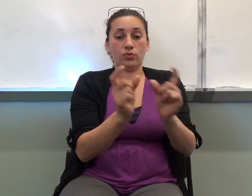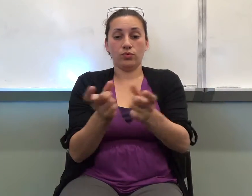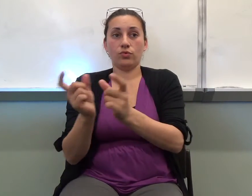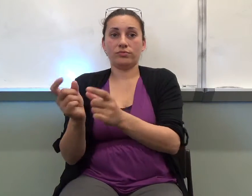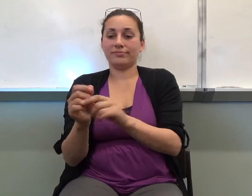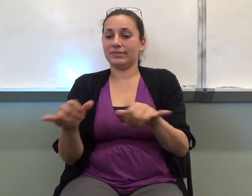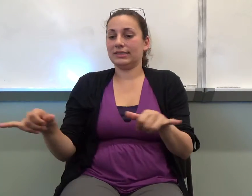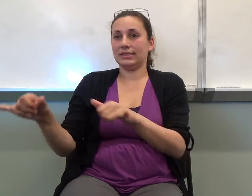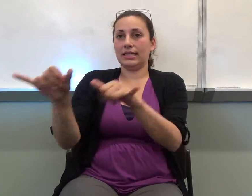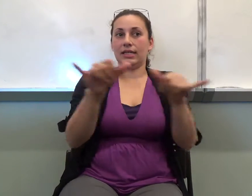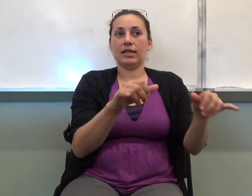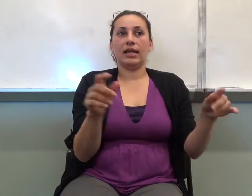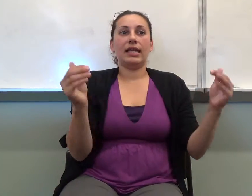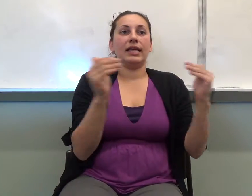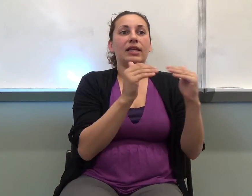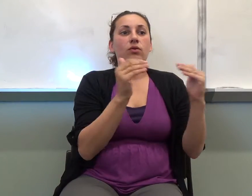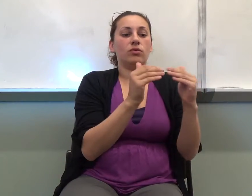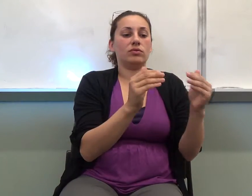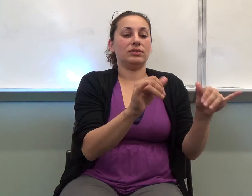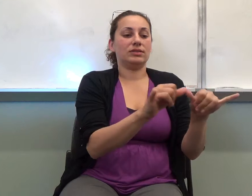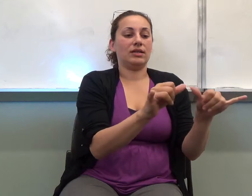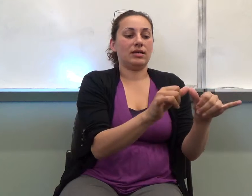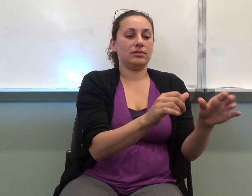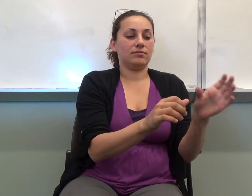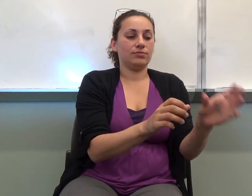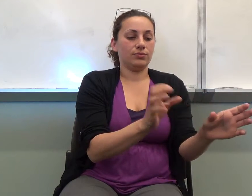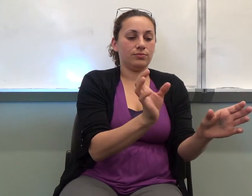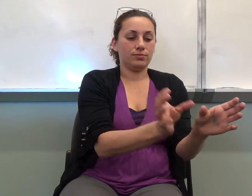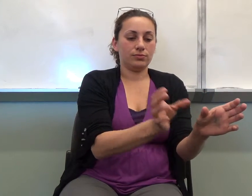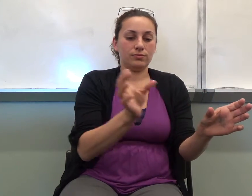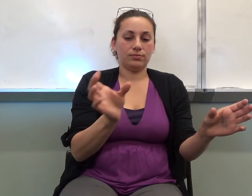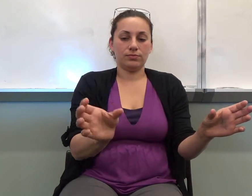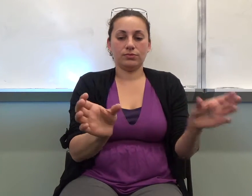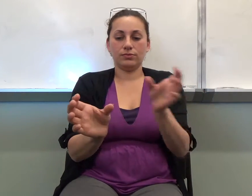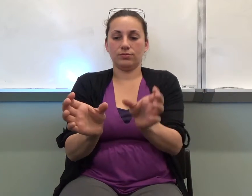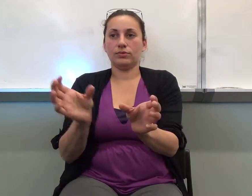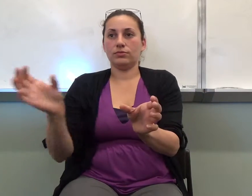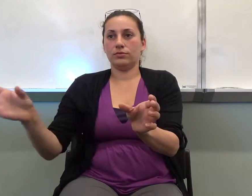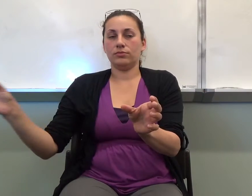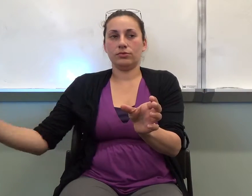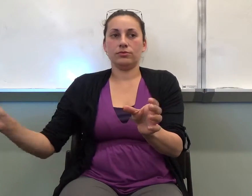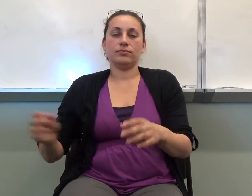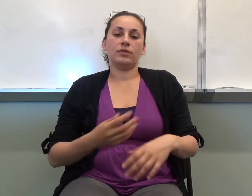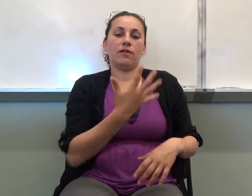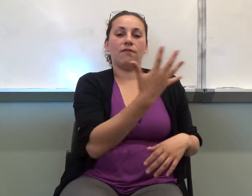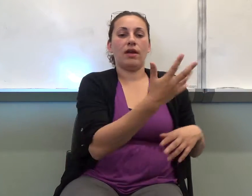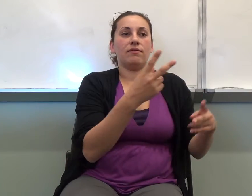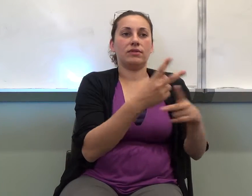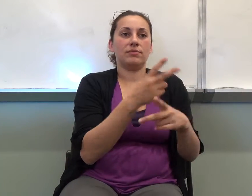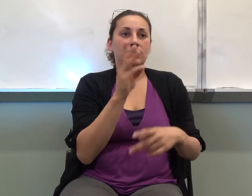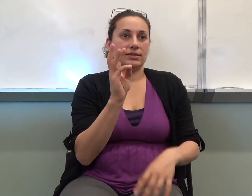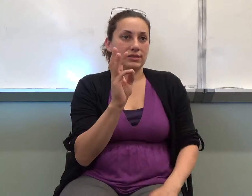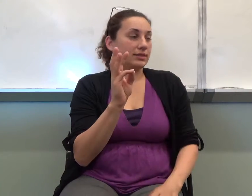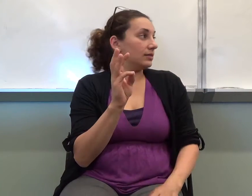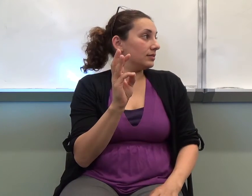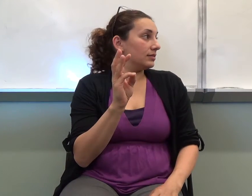Okay? They're all 5-year intervals, and there are 6. That covers 5 times 6, or 30